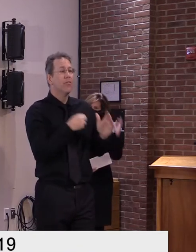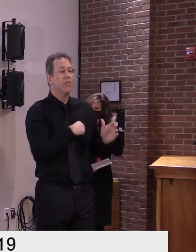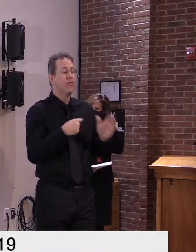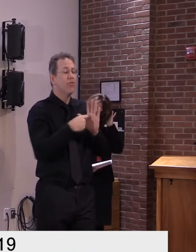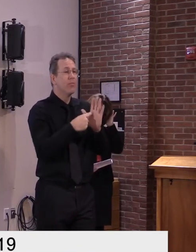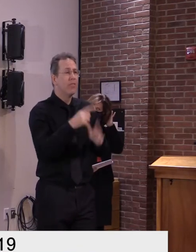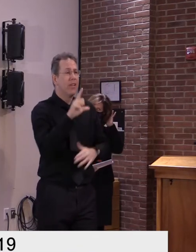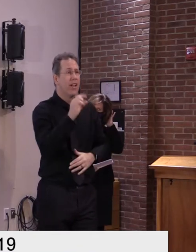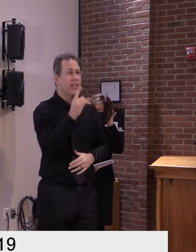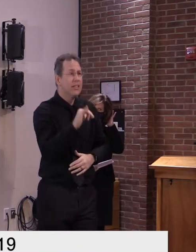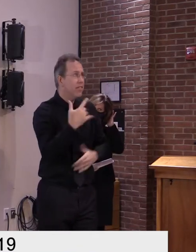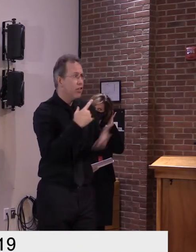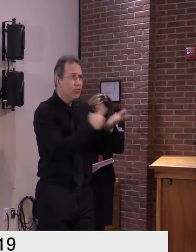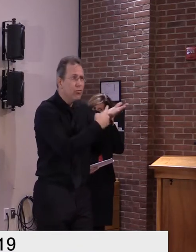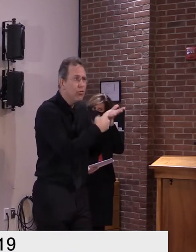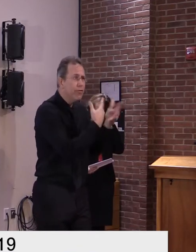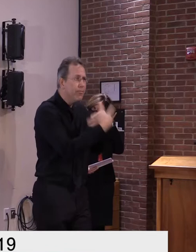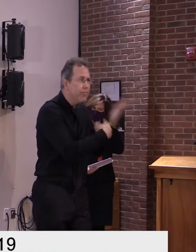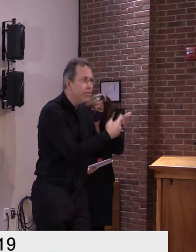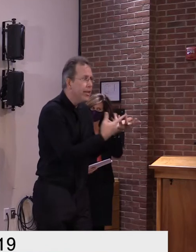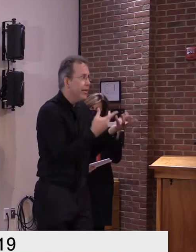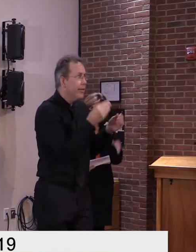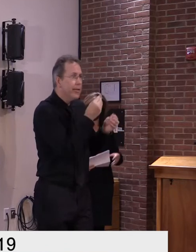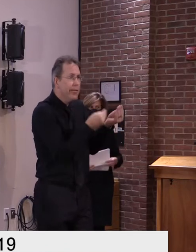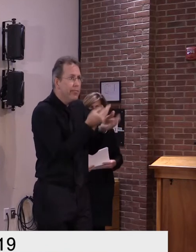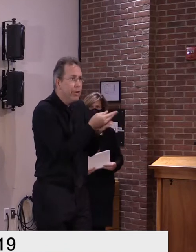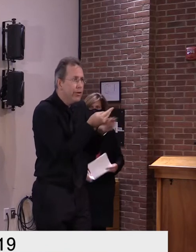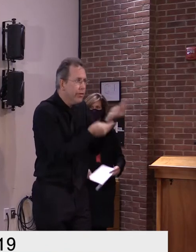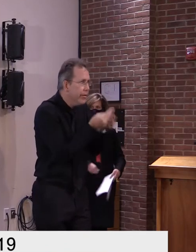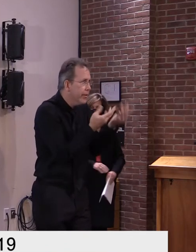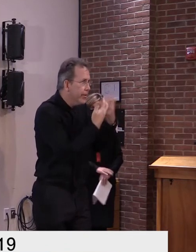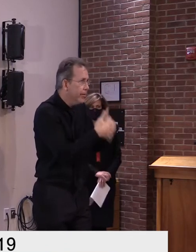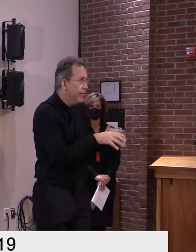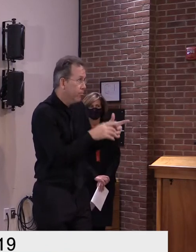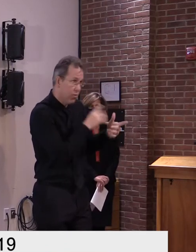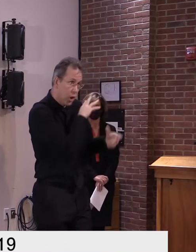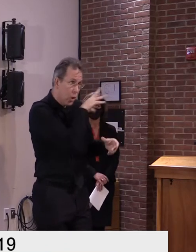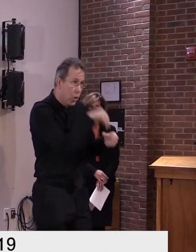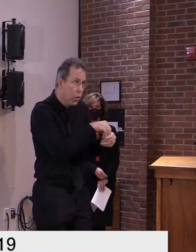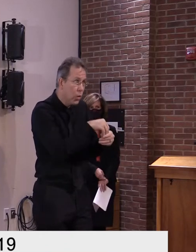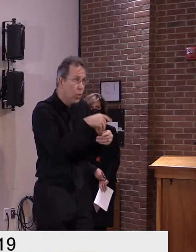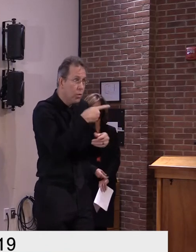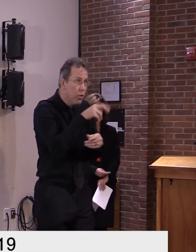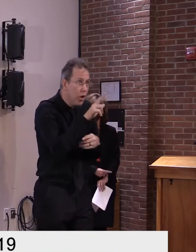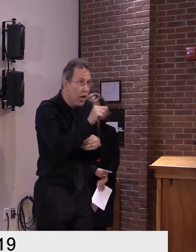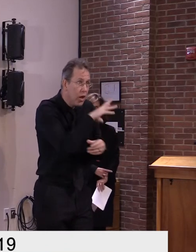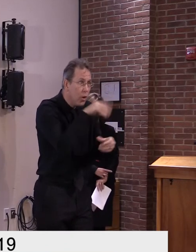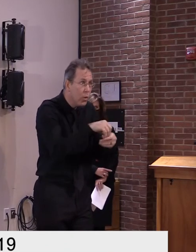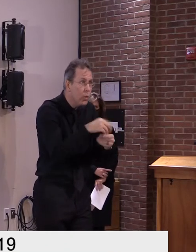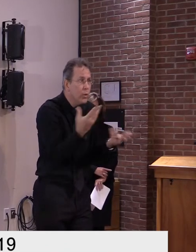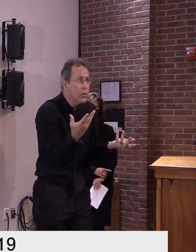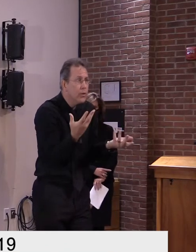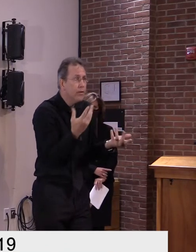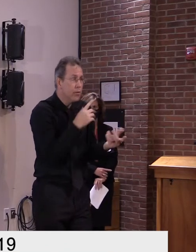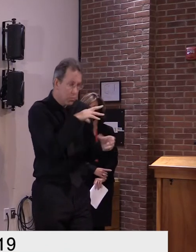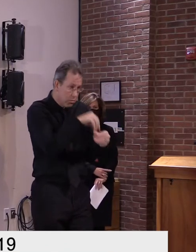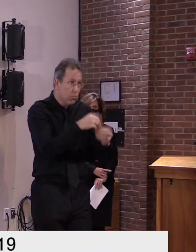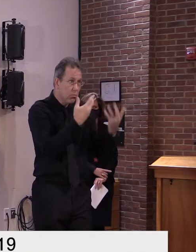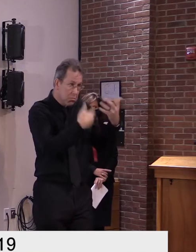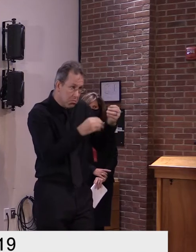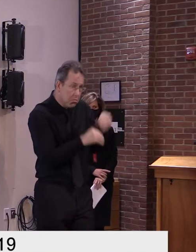is, they're thinking that it's going to be lumped together and hopefully passed over the next couple of